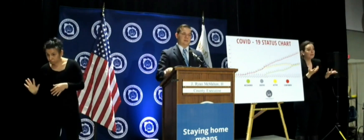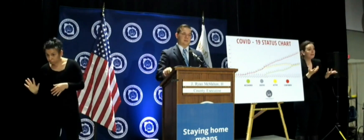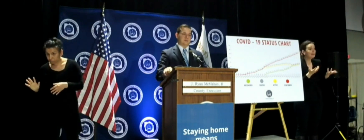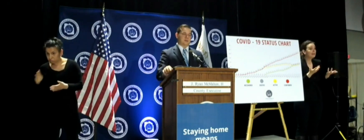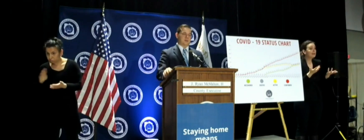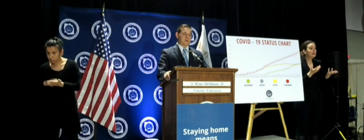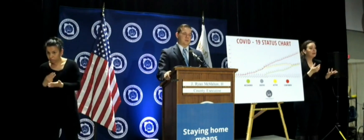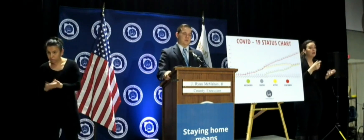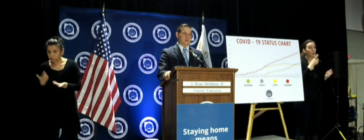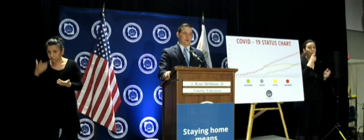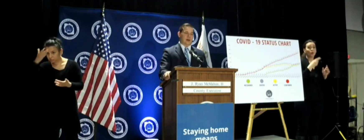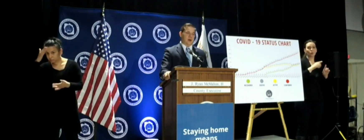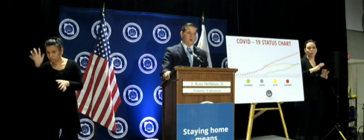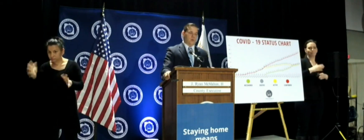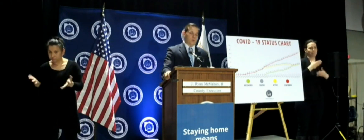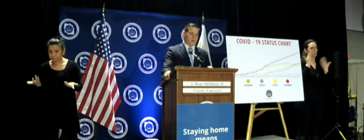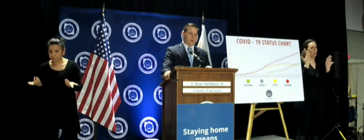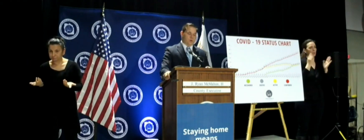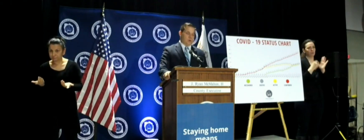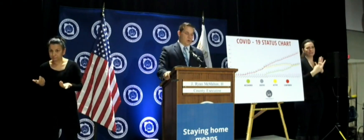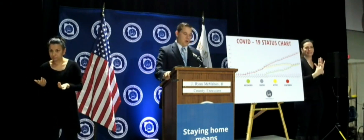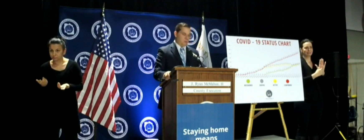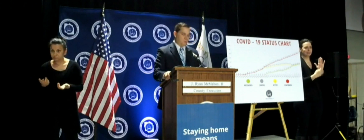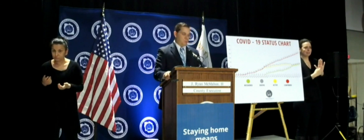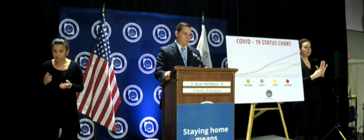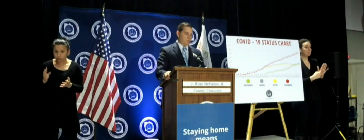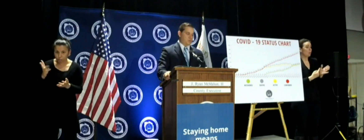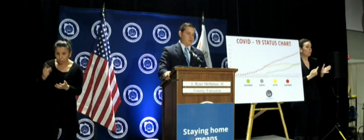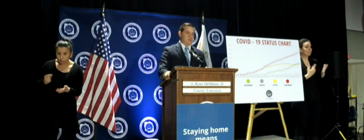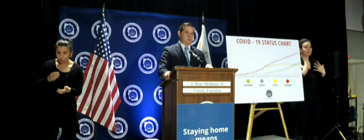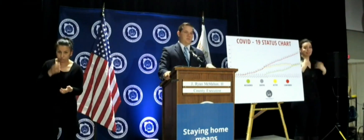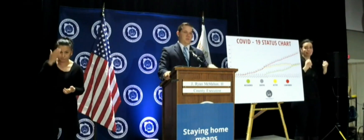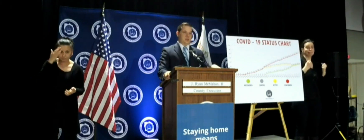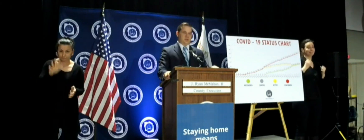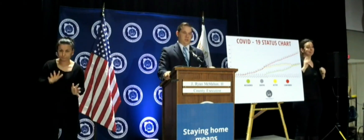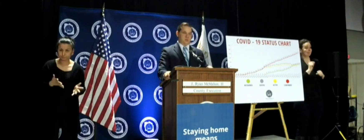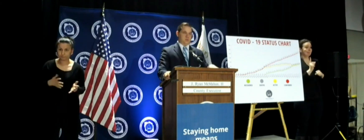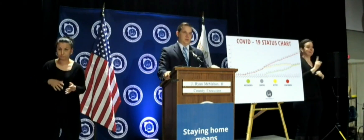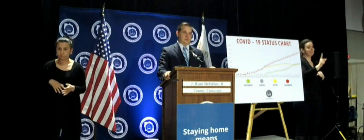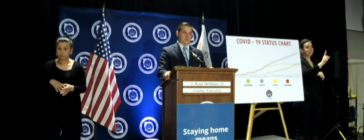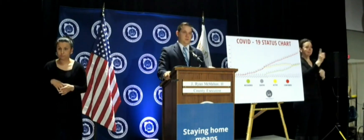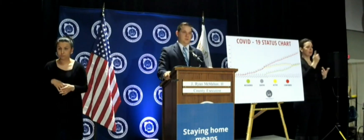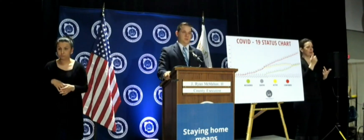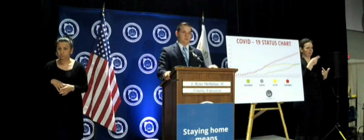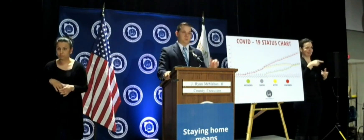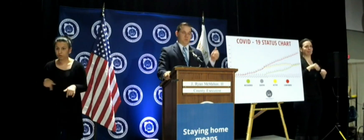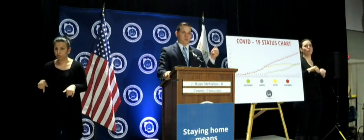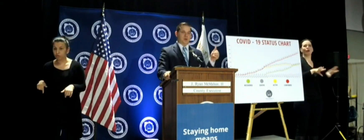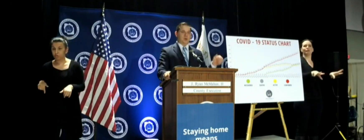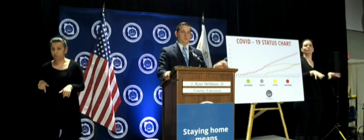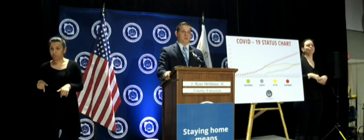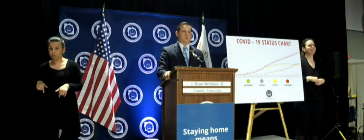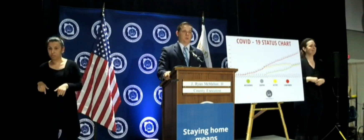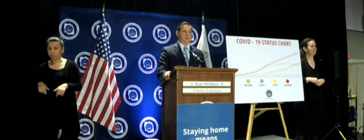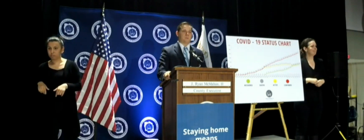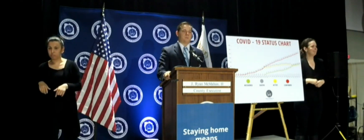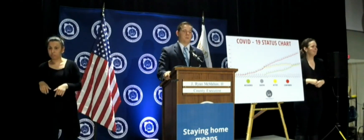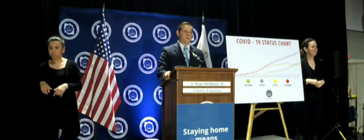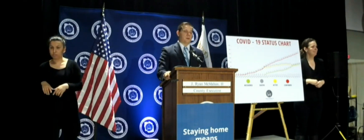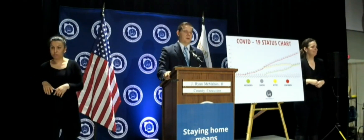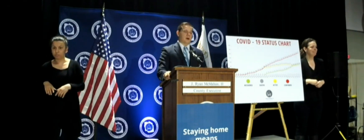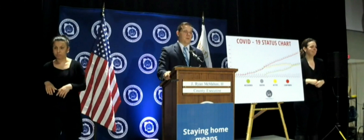to positives. So I think right now we're seeing some affiliations with some cases, which has pushed our numbers up a little